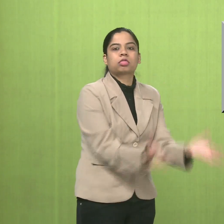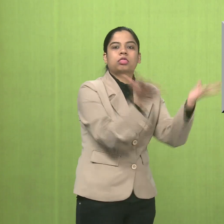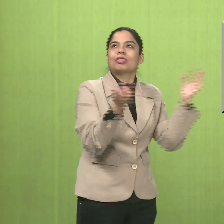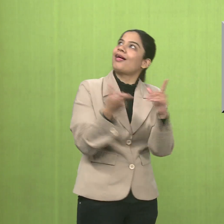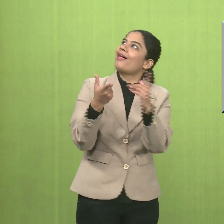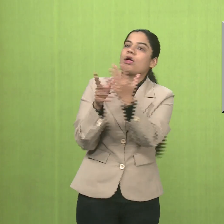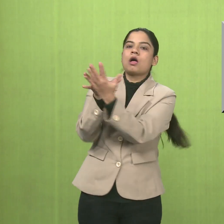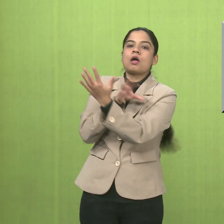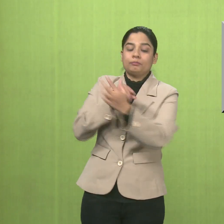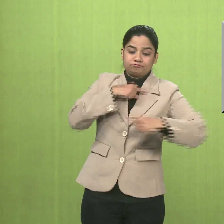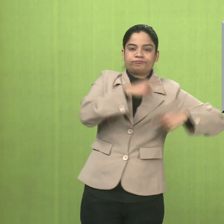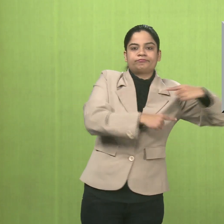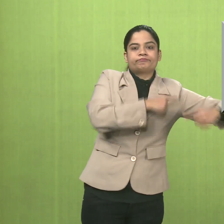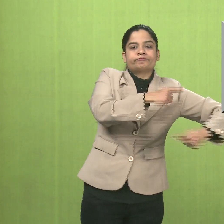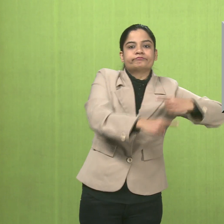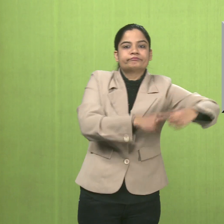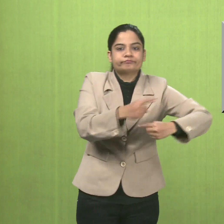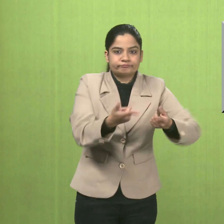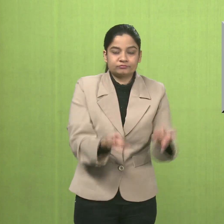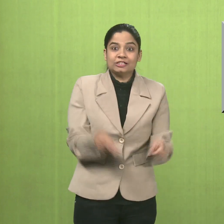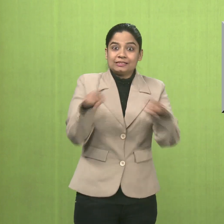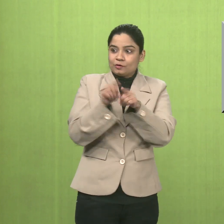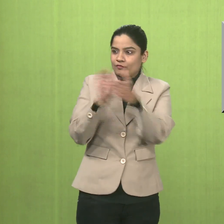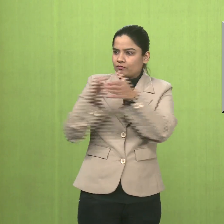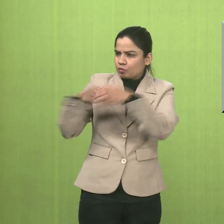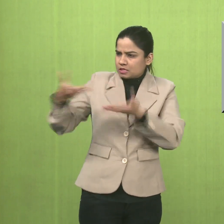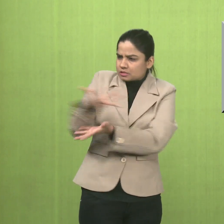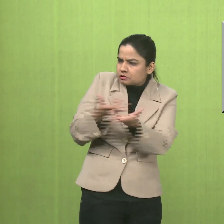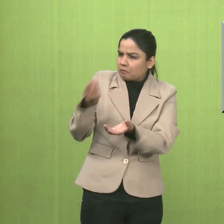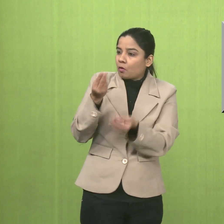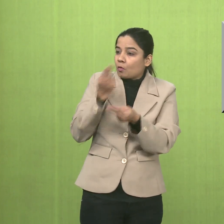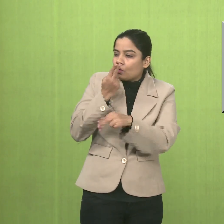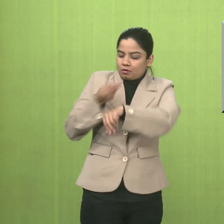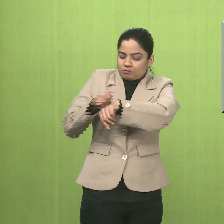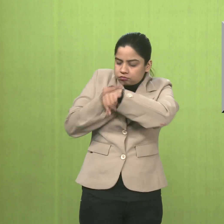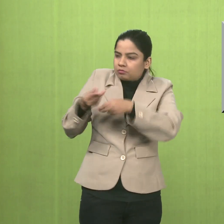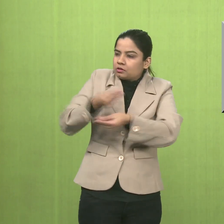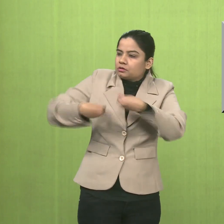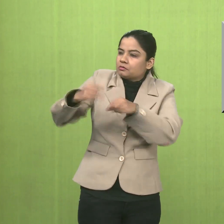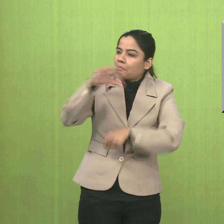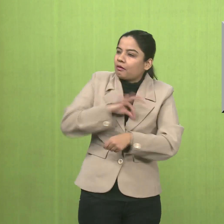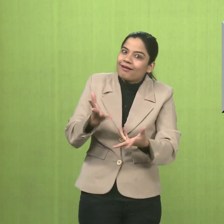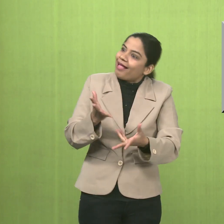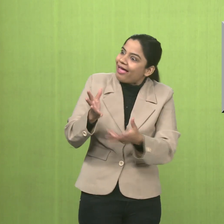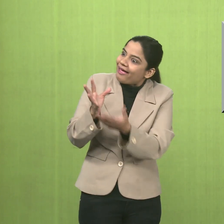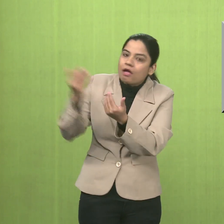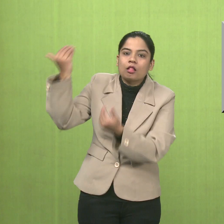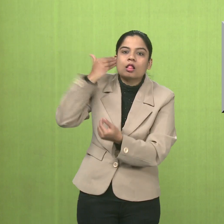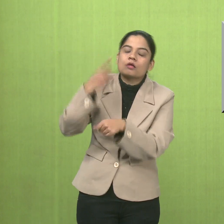with stealing, robbery, etc. And parents don't stop it sometimes. It gets even generational. Second is getting into